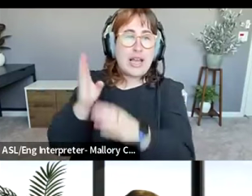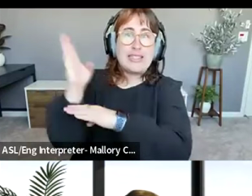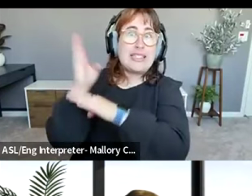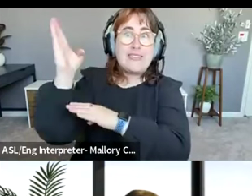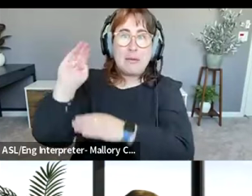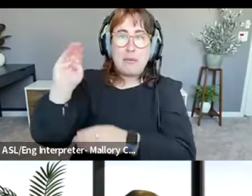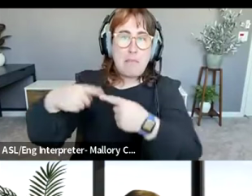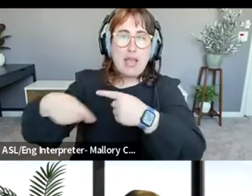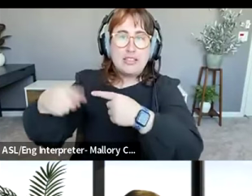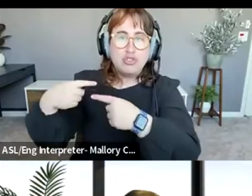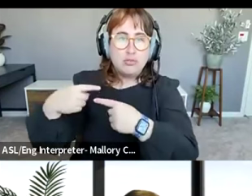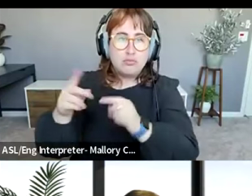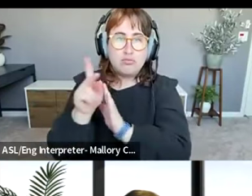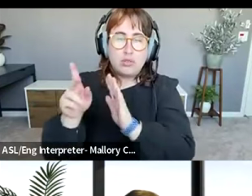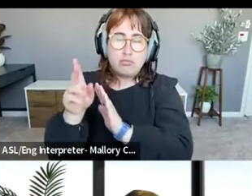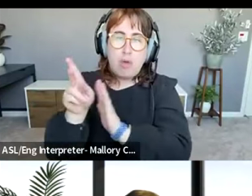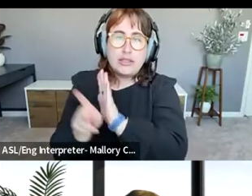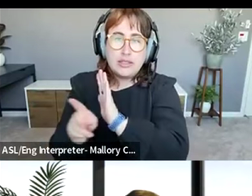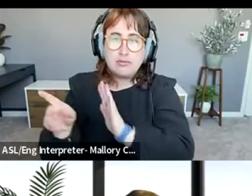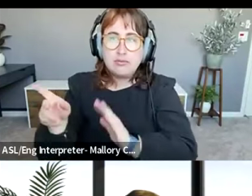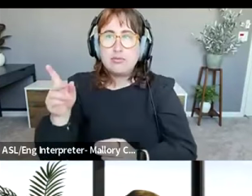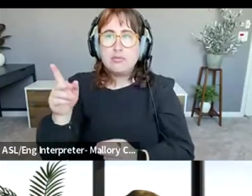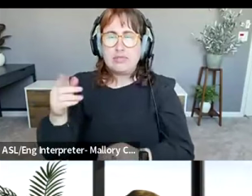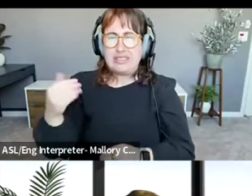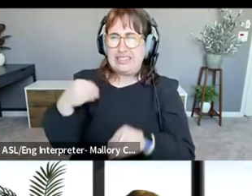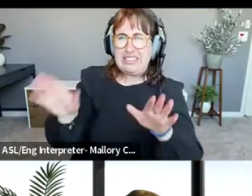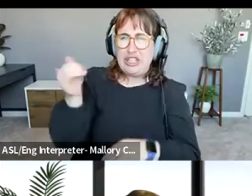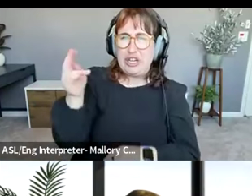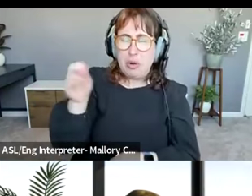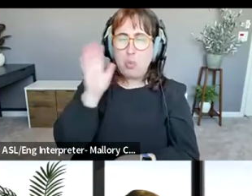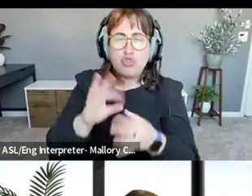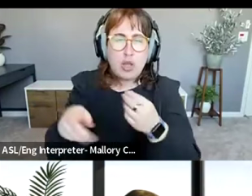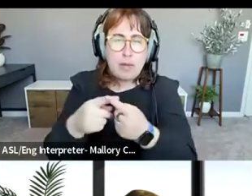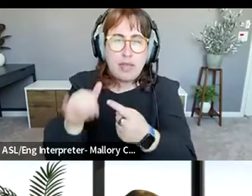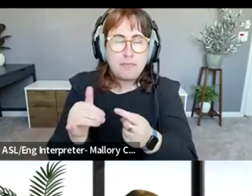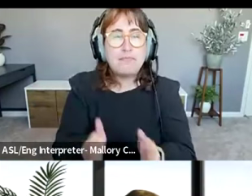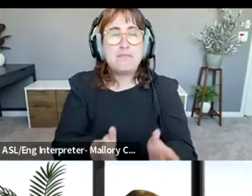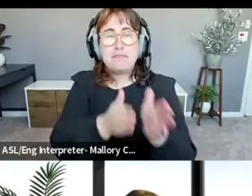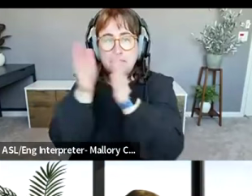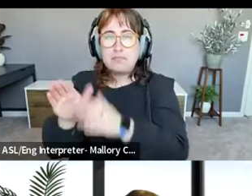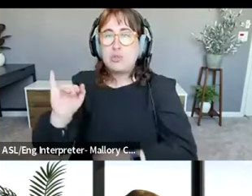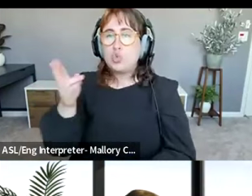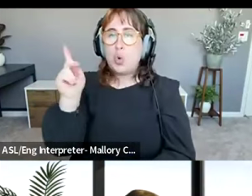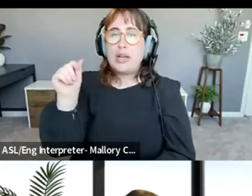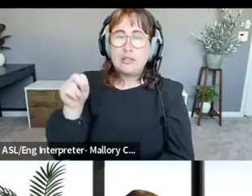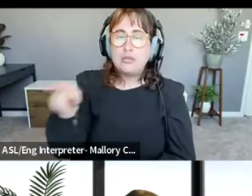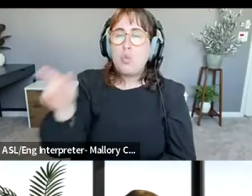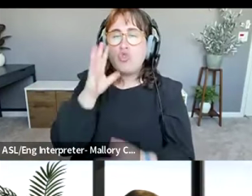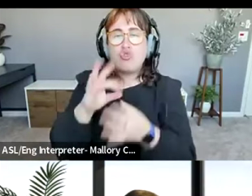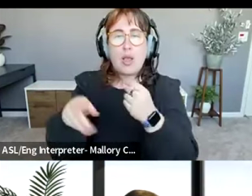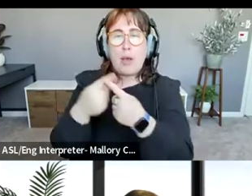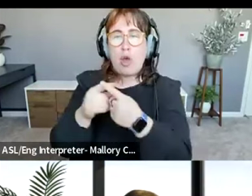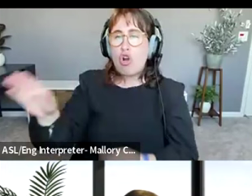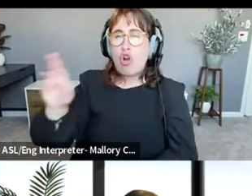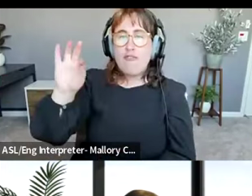that we've been waiting for since January, and we're going to discuss that a little bit. Jordan is going to be updating us on her RFP